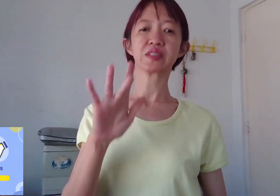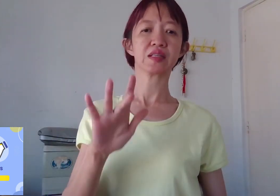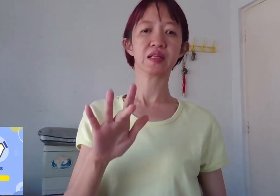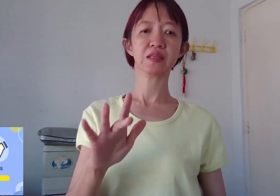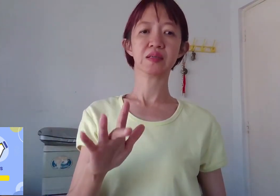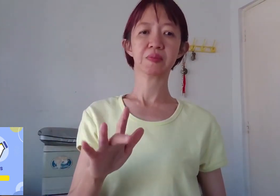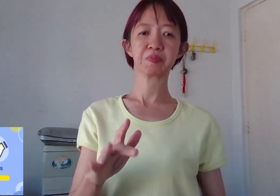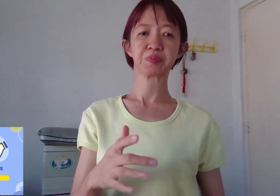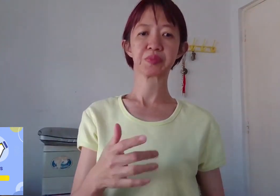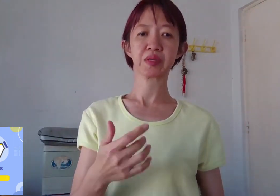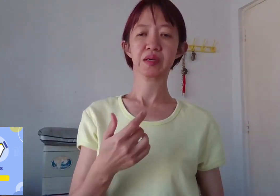Unfortunately,